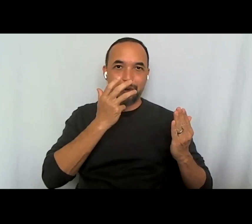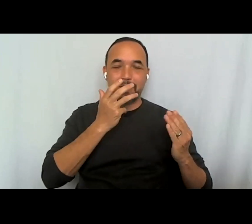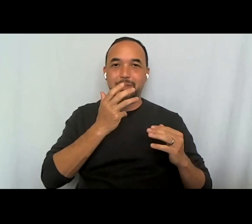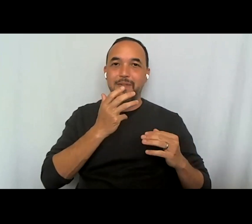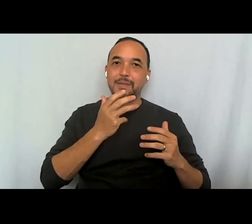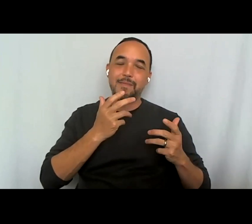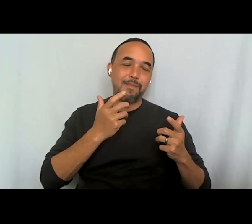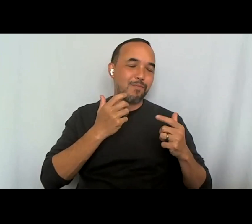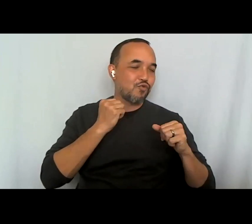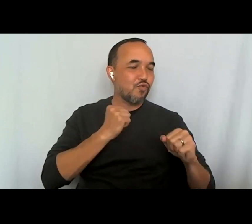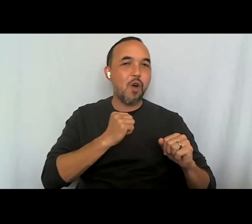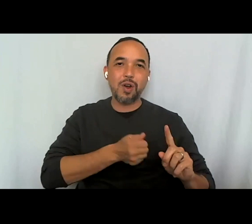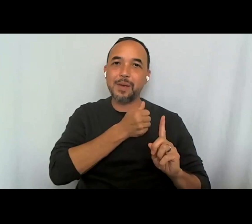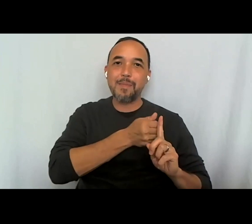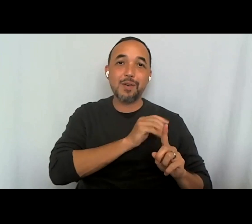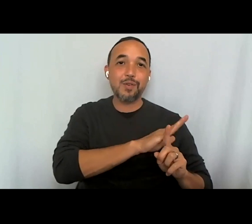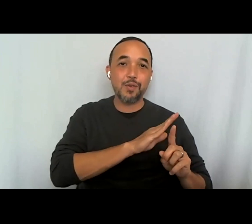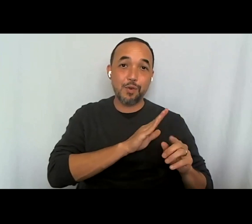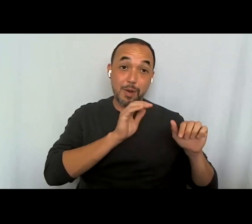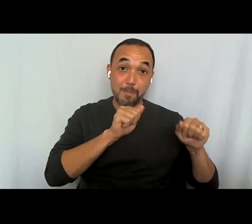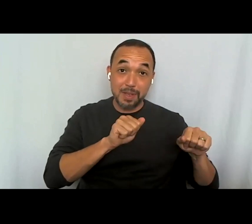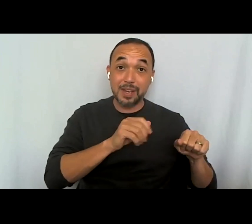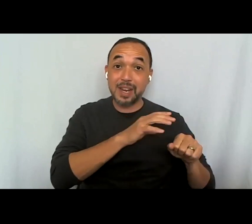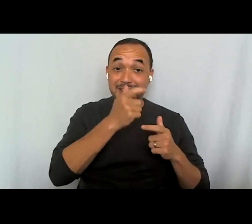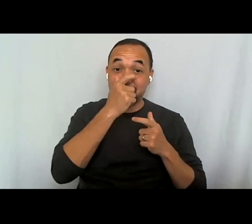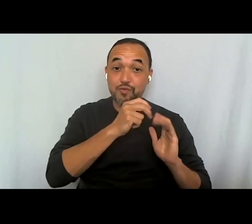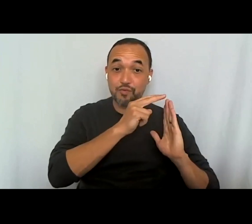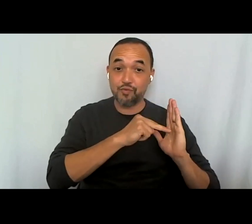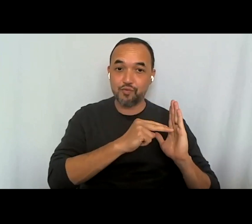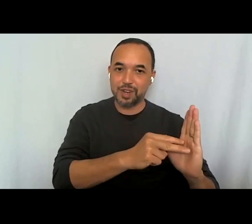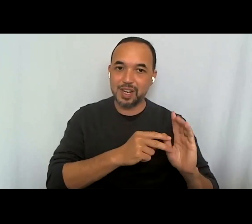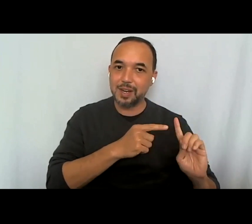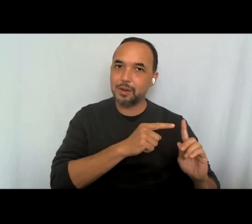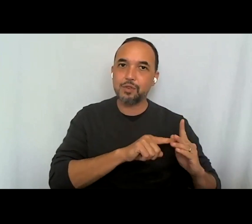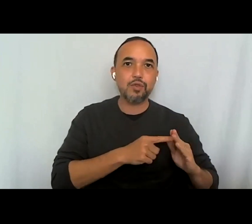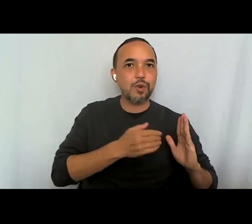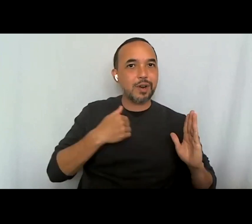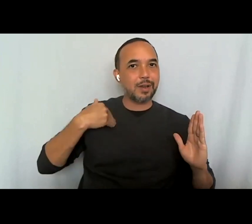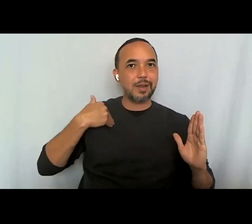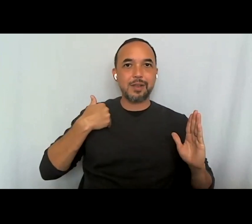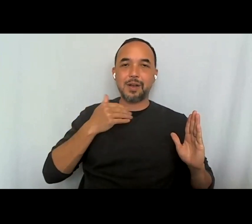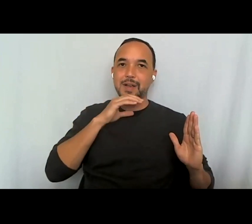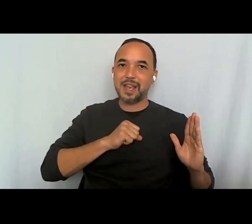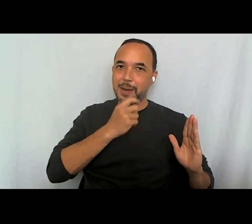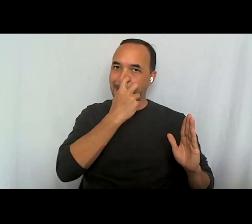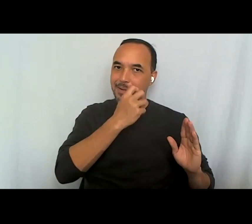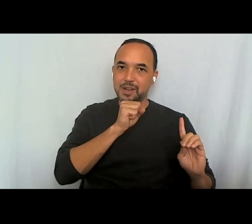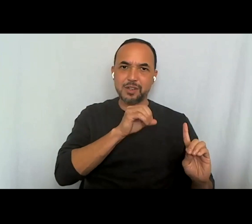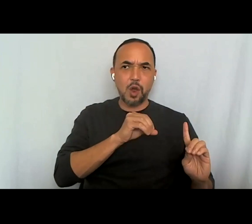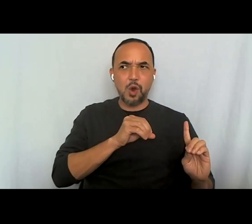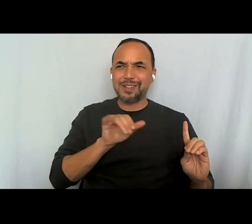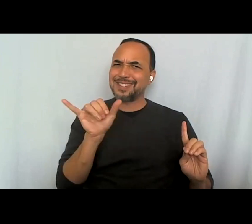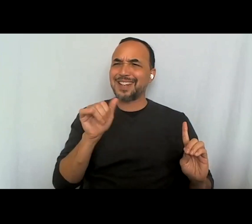ability to read younger. So not only is she familiarized with seeing a word in English like any hearing child